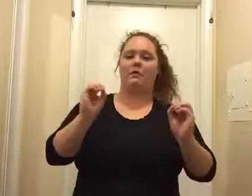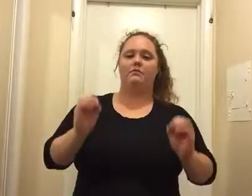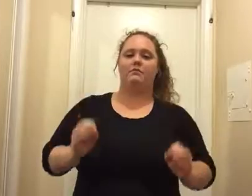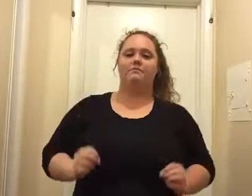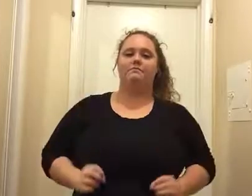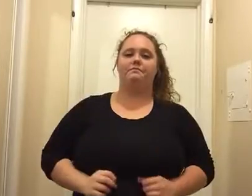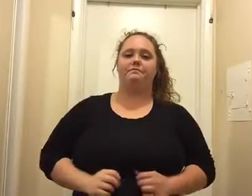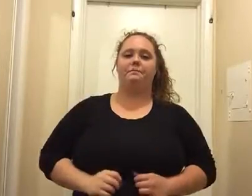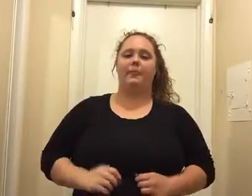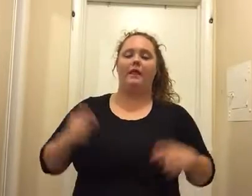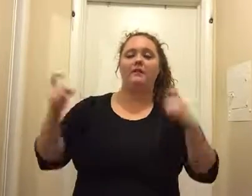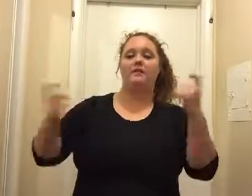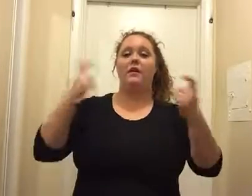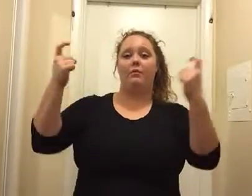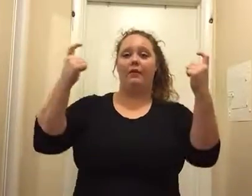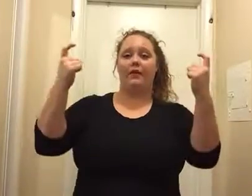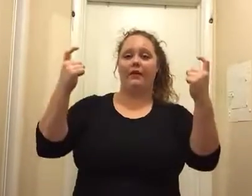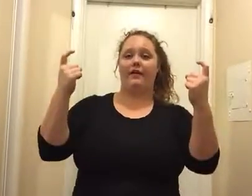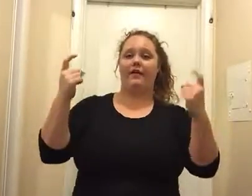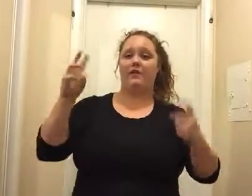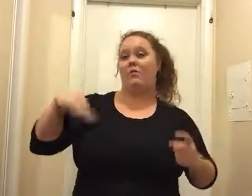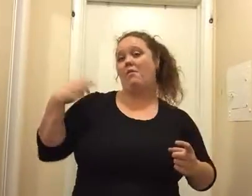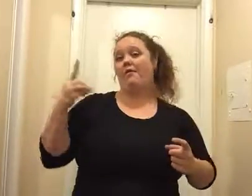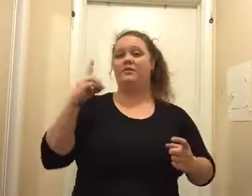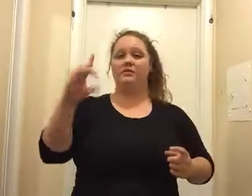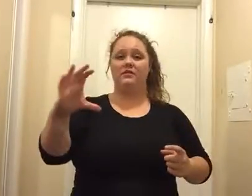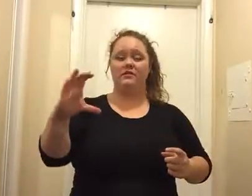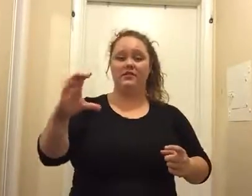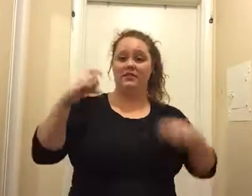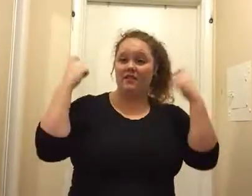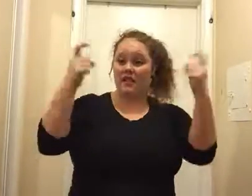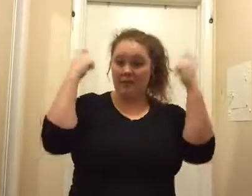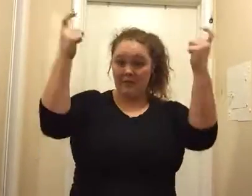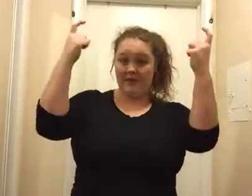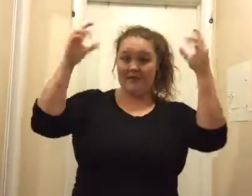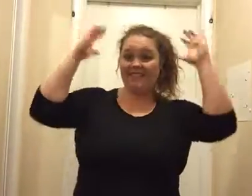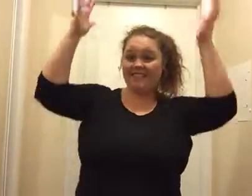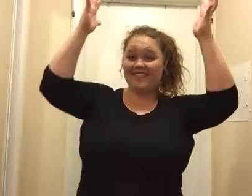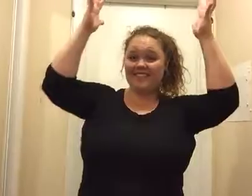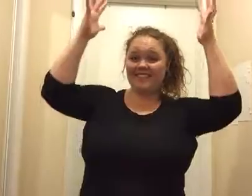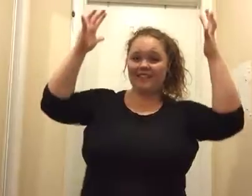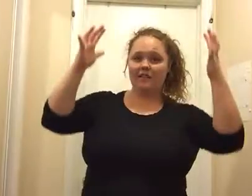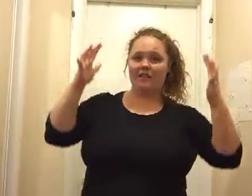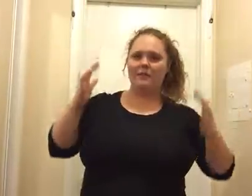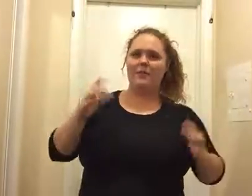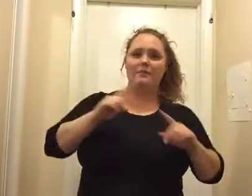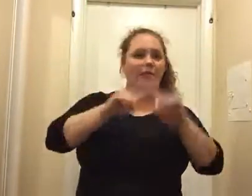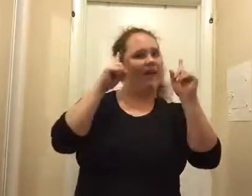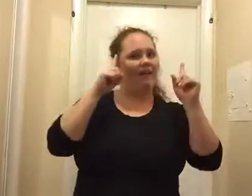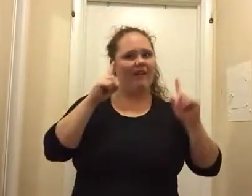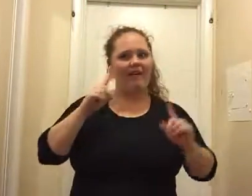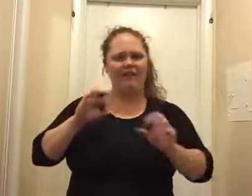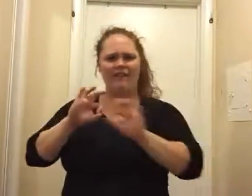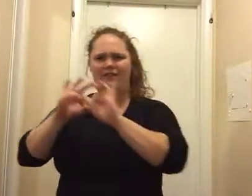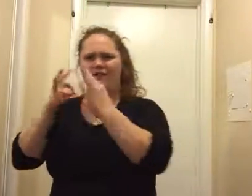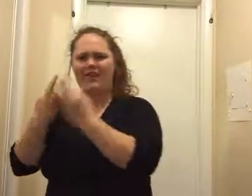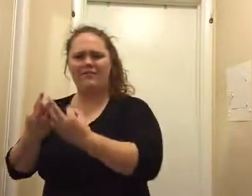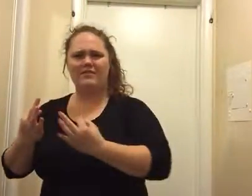nation's capital, there was little to celebrate for struggling families all across